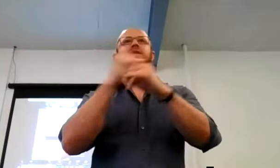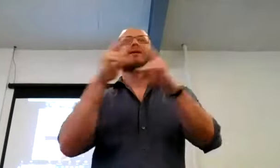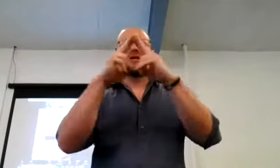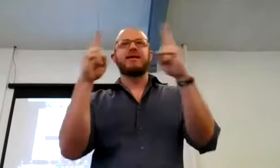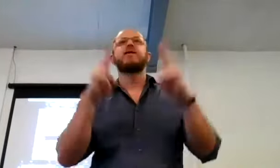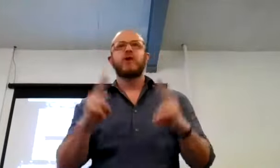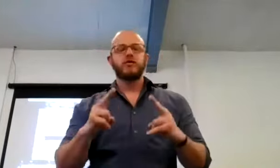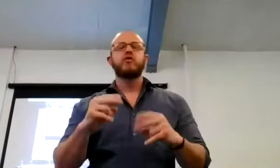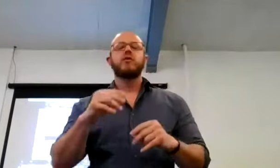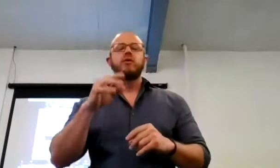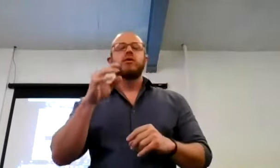international